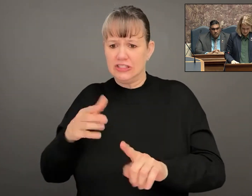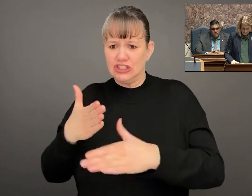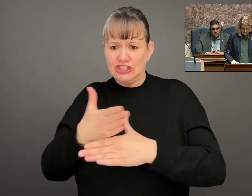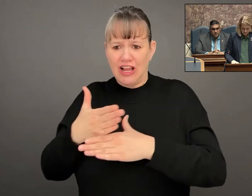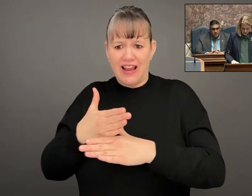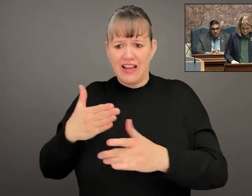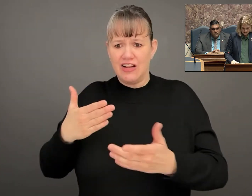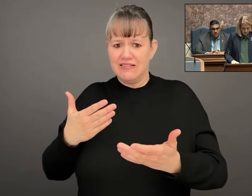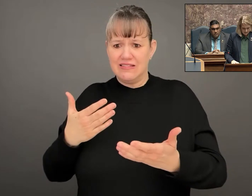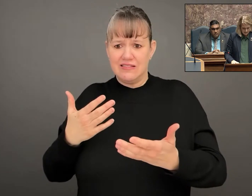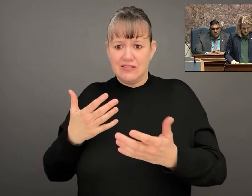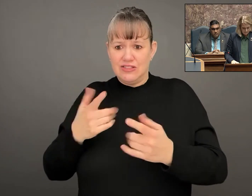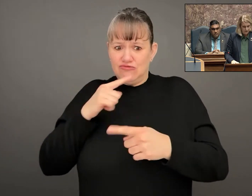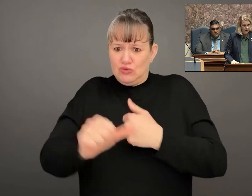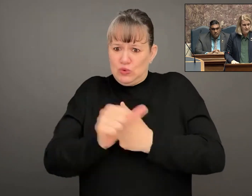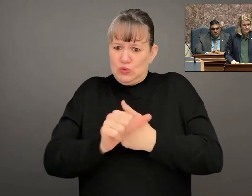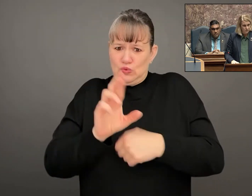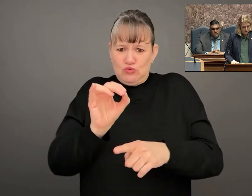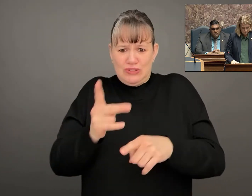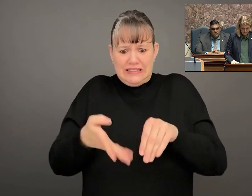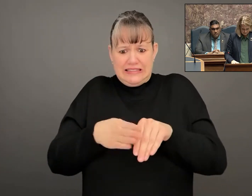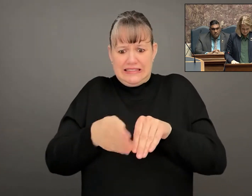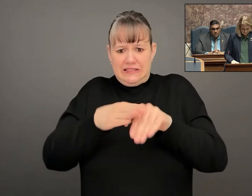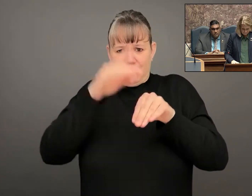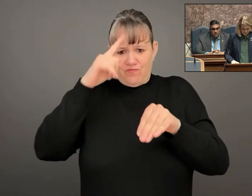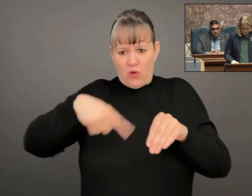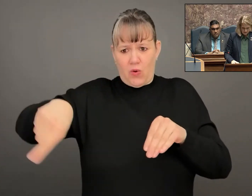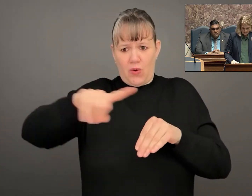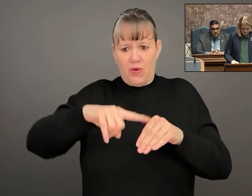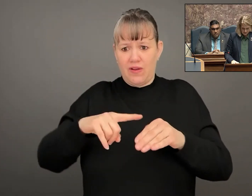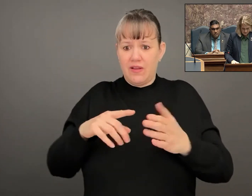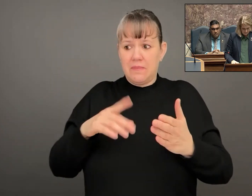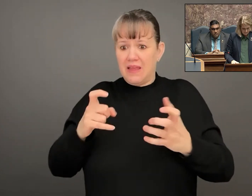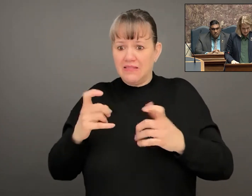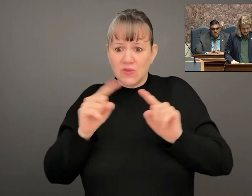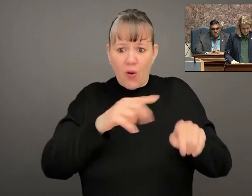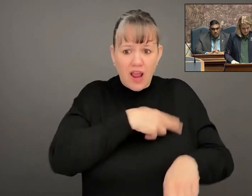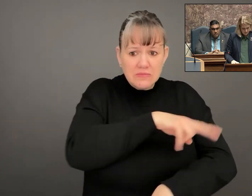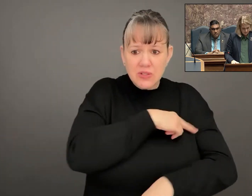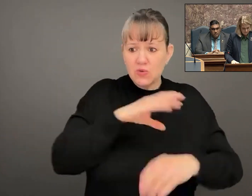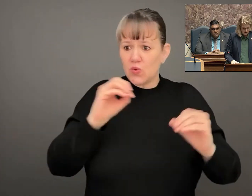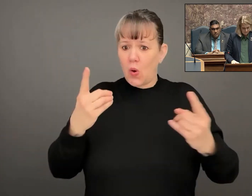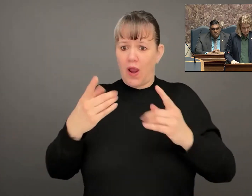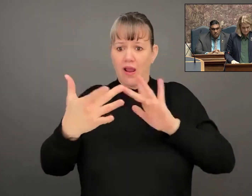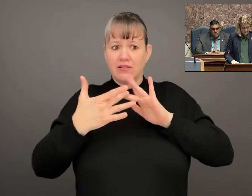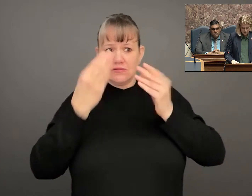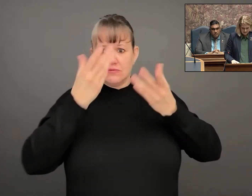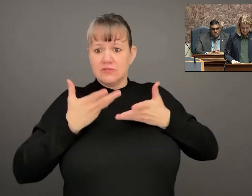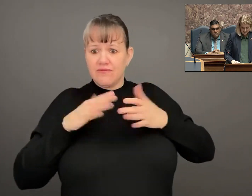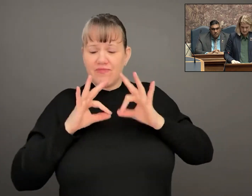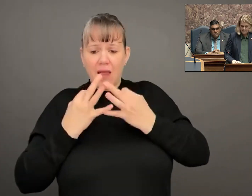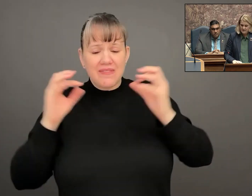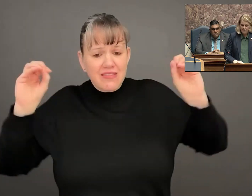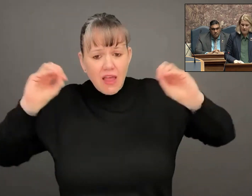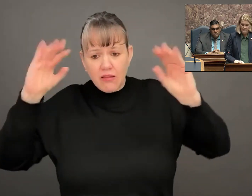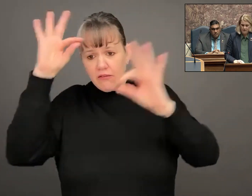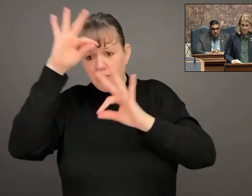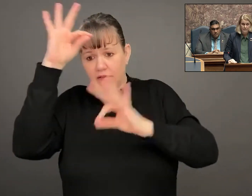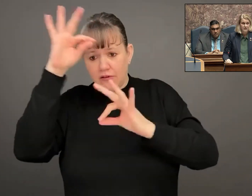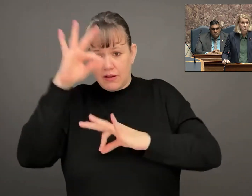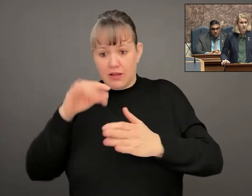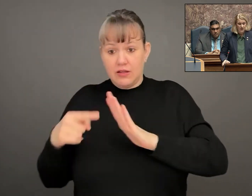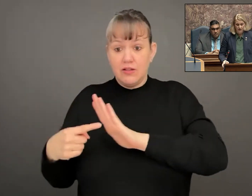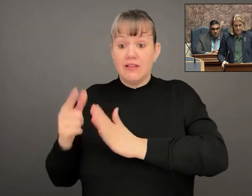safety, and they'd not been contacted by the hospital or police. The Mental Health Amendment Act 2025 would have necessitated this